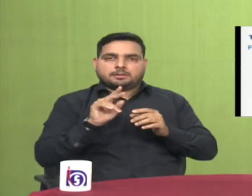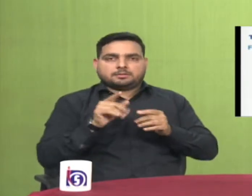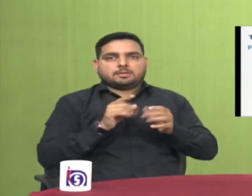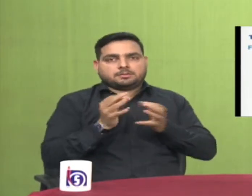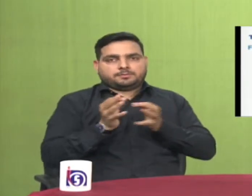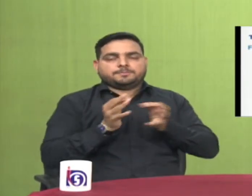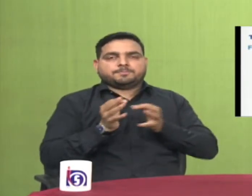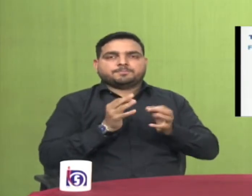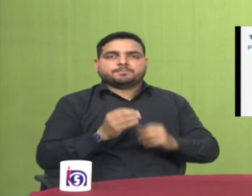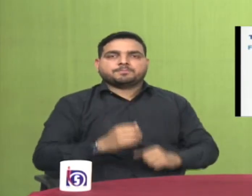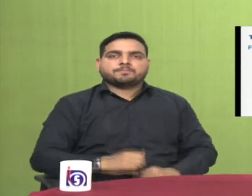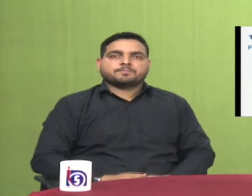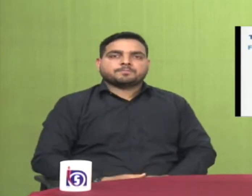not sufficient.